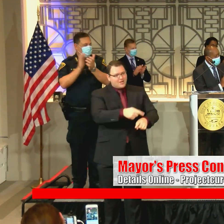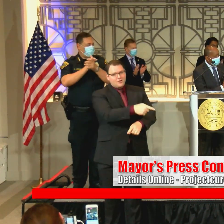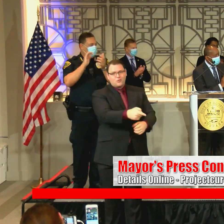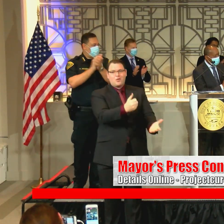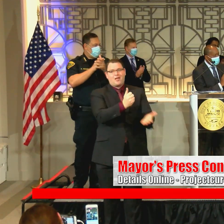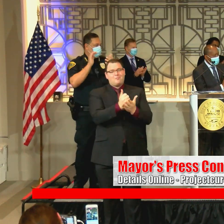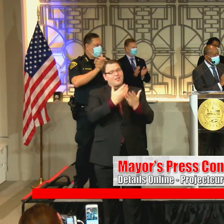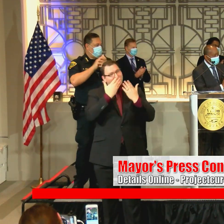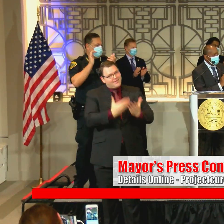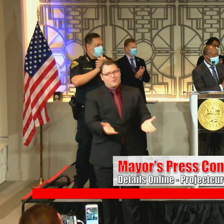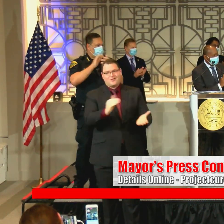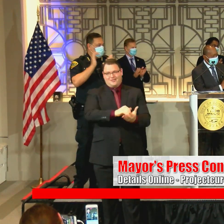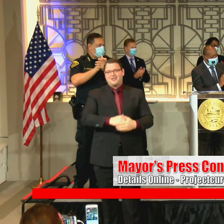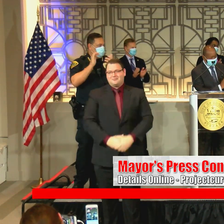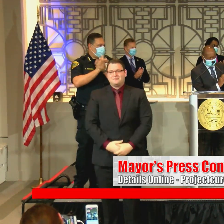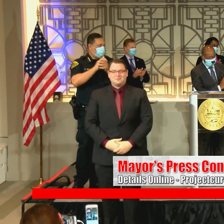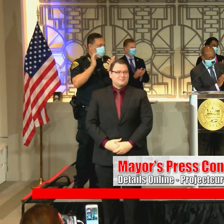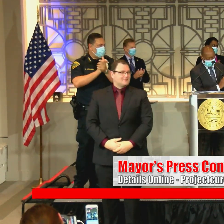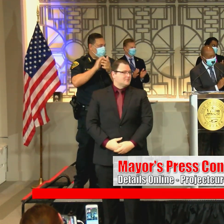of our hearts.